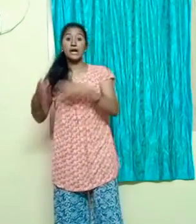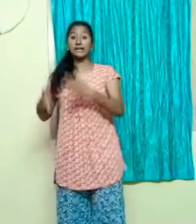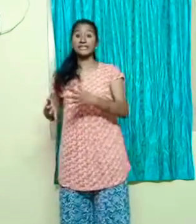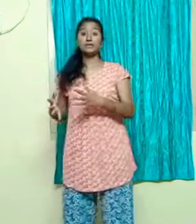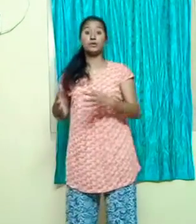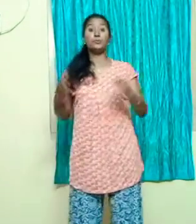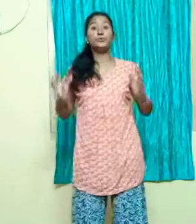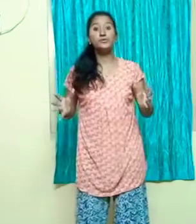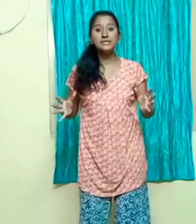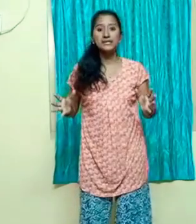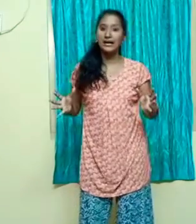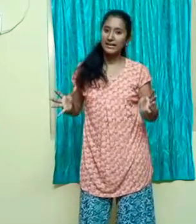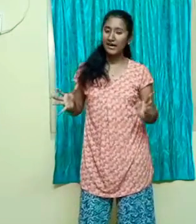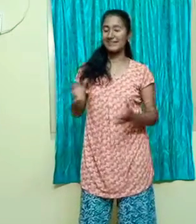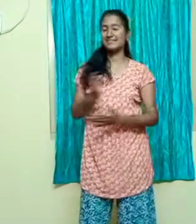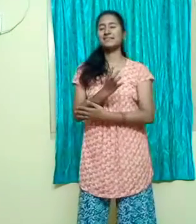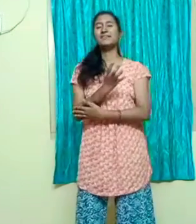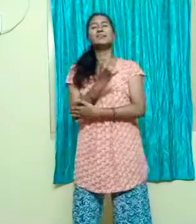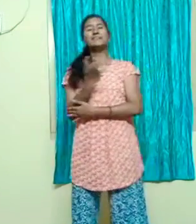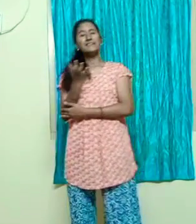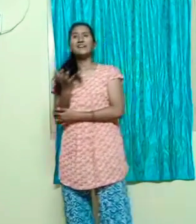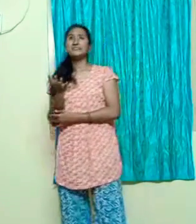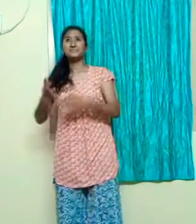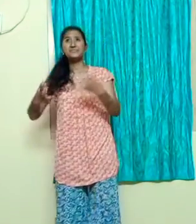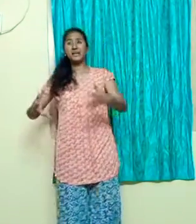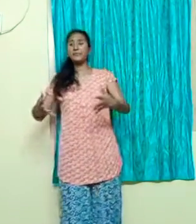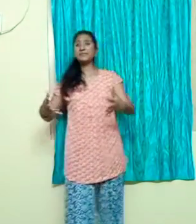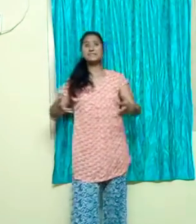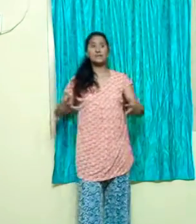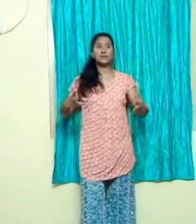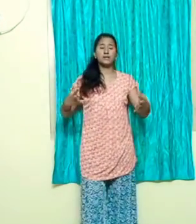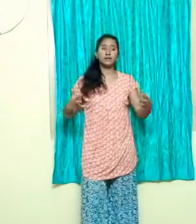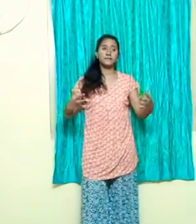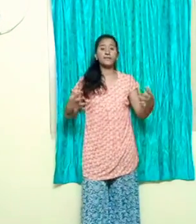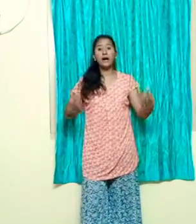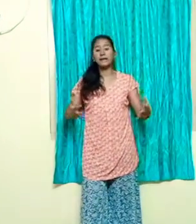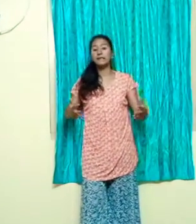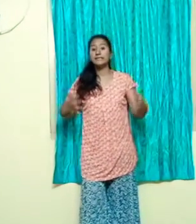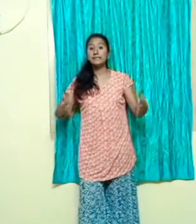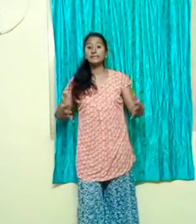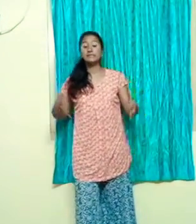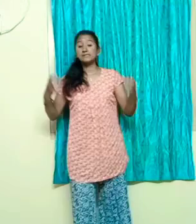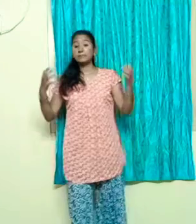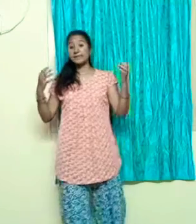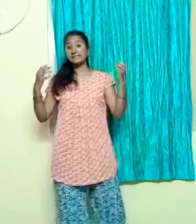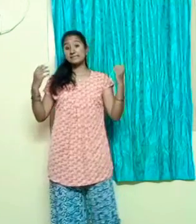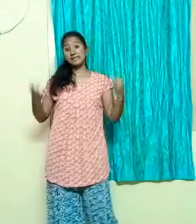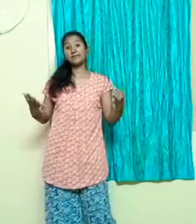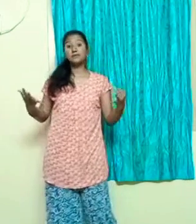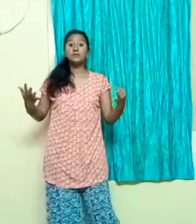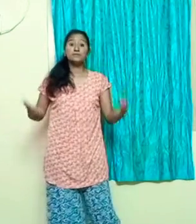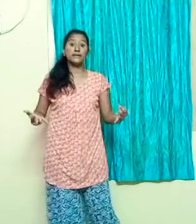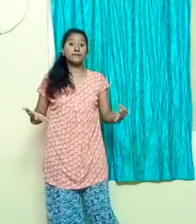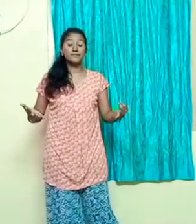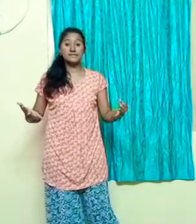and even music and arts. Computers are here with some basic 7 characteristics.